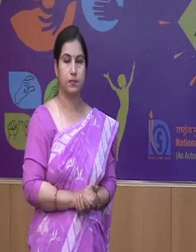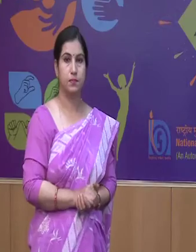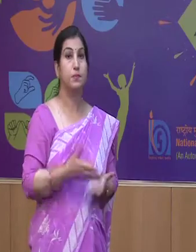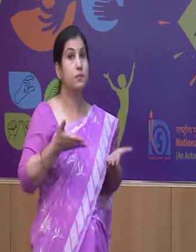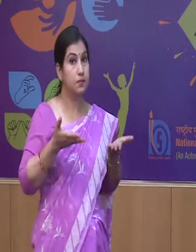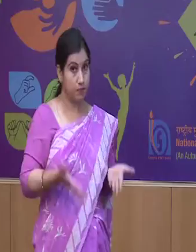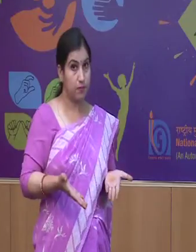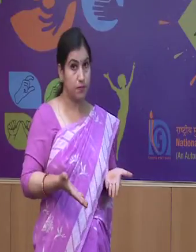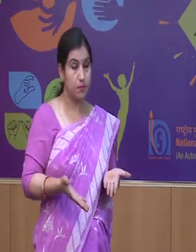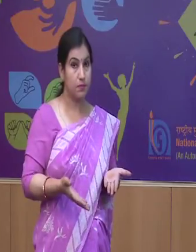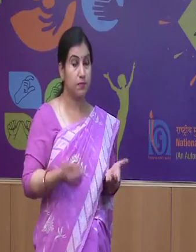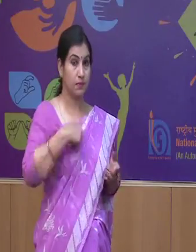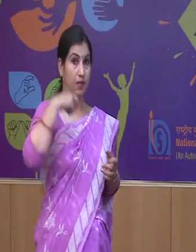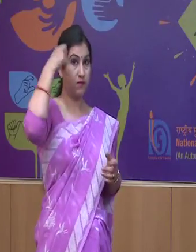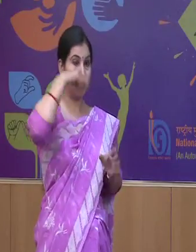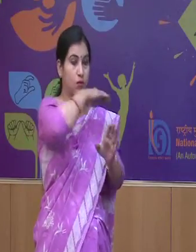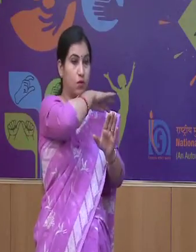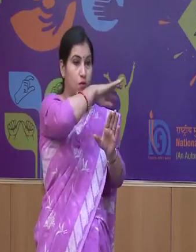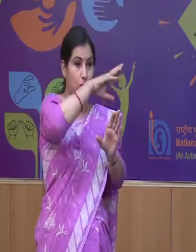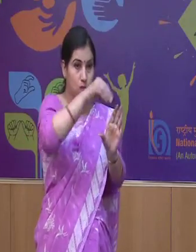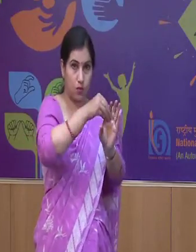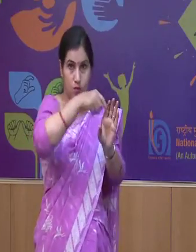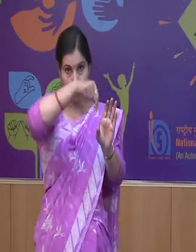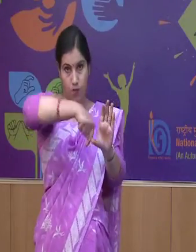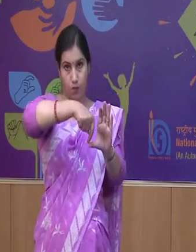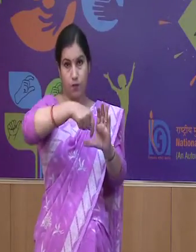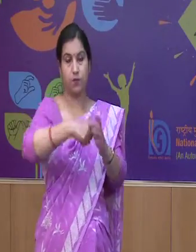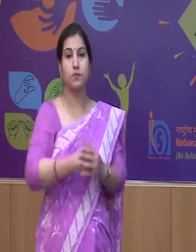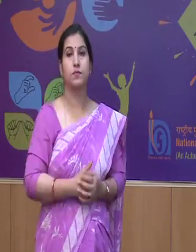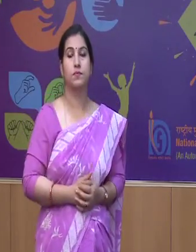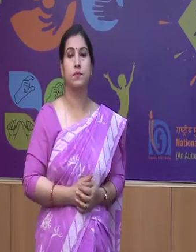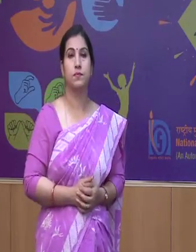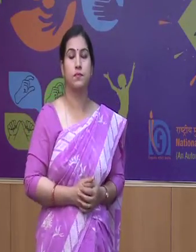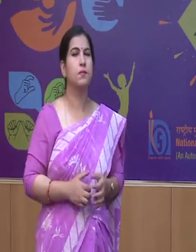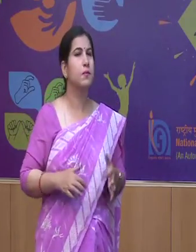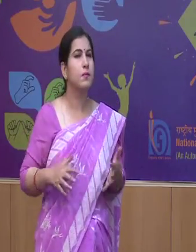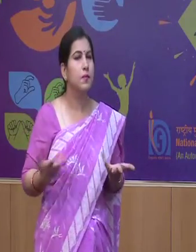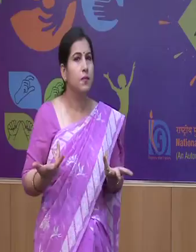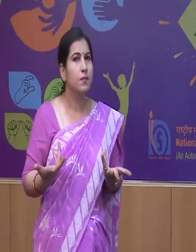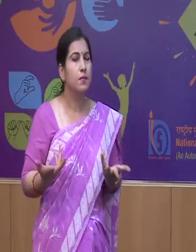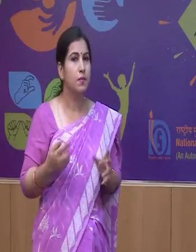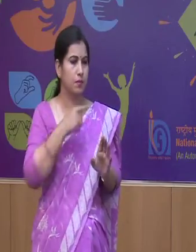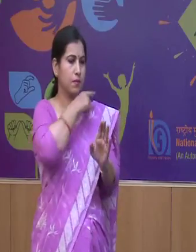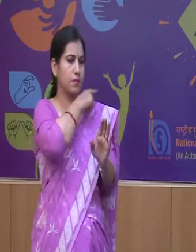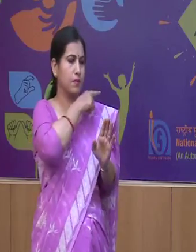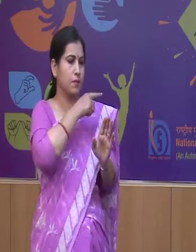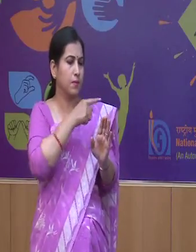With this, we come to the close of this chapter. Now let us take a look